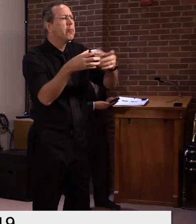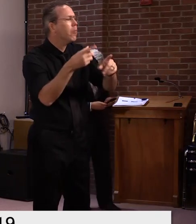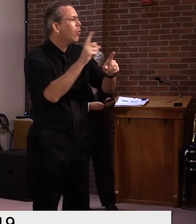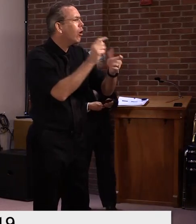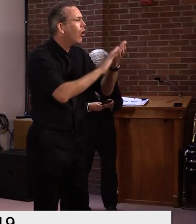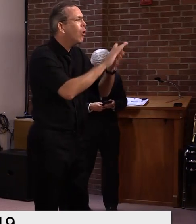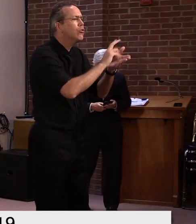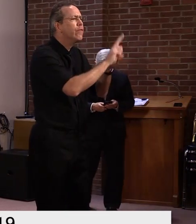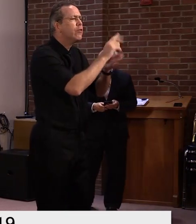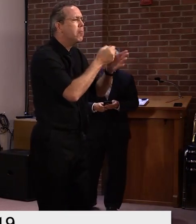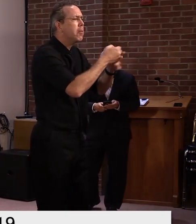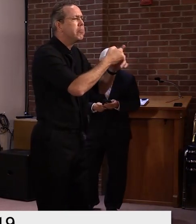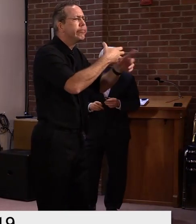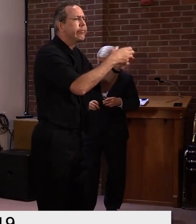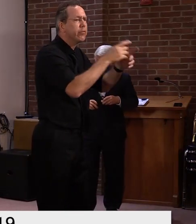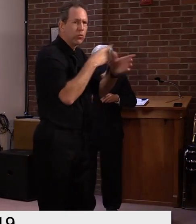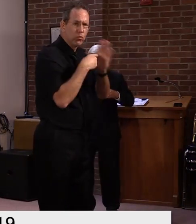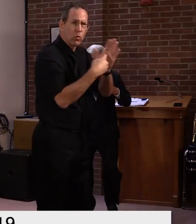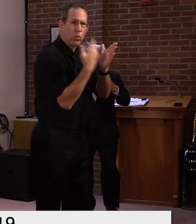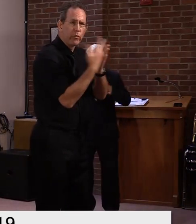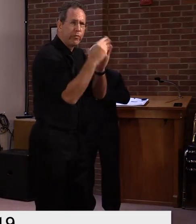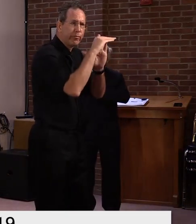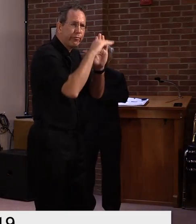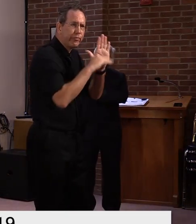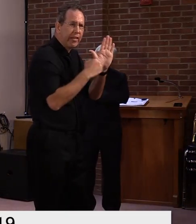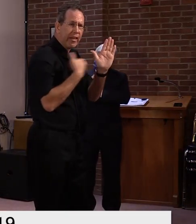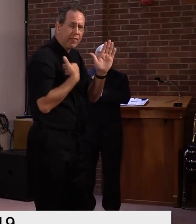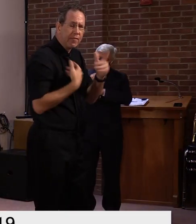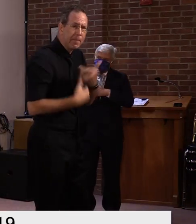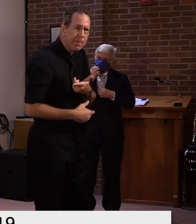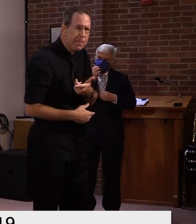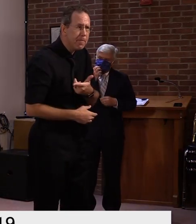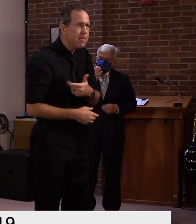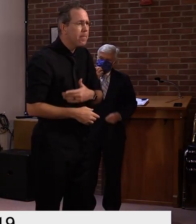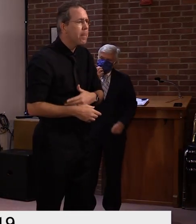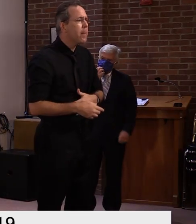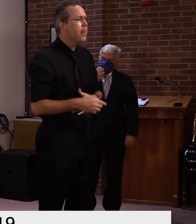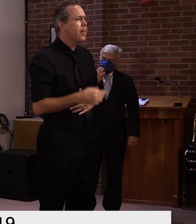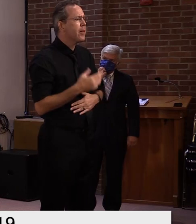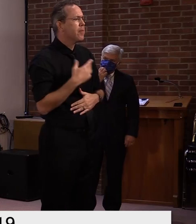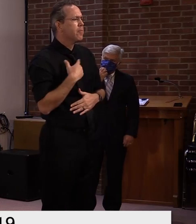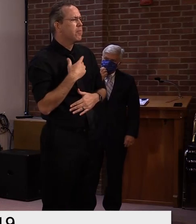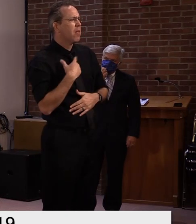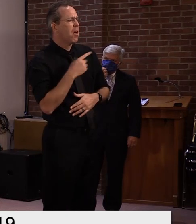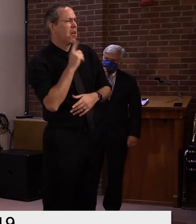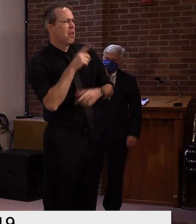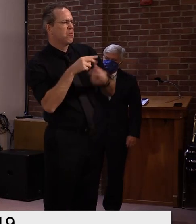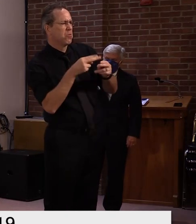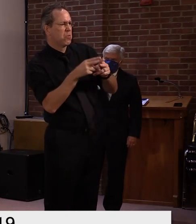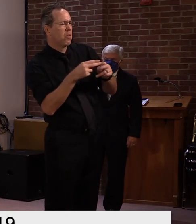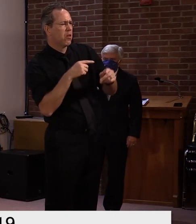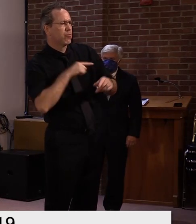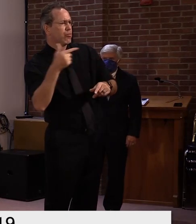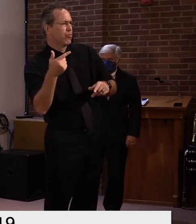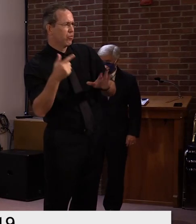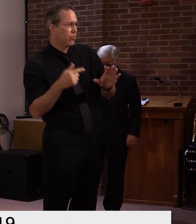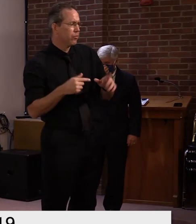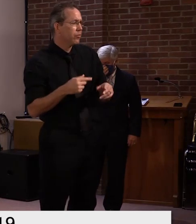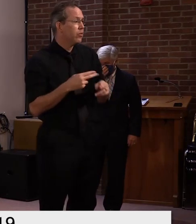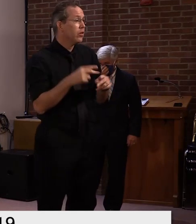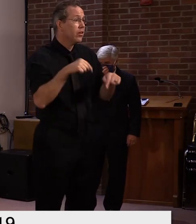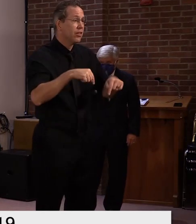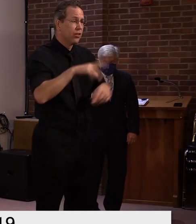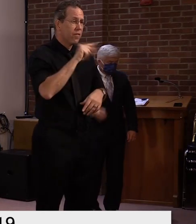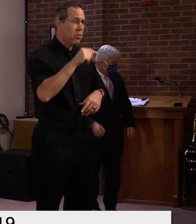I'll ask Dr. Levine to answer that, but I just want to assure Vermonters that any confirmed cases